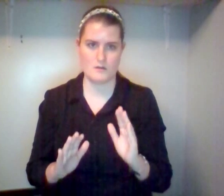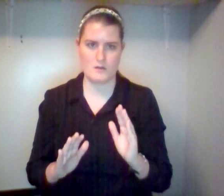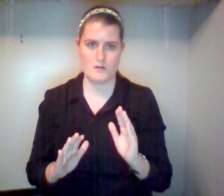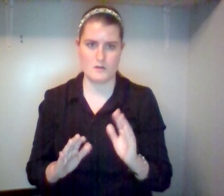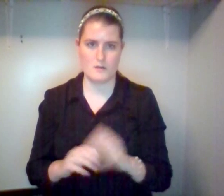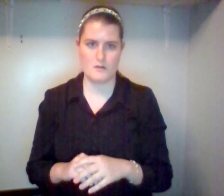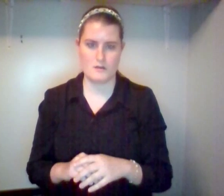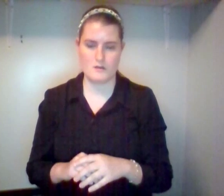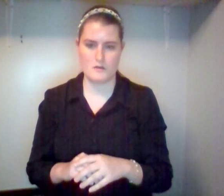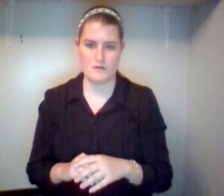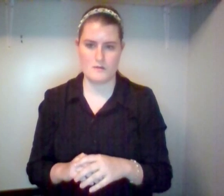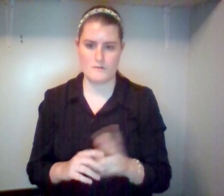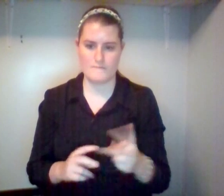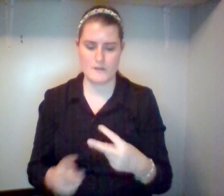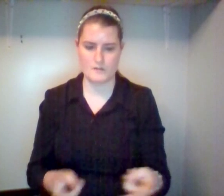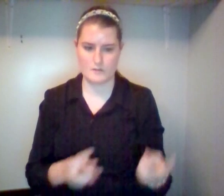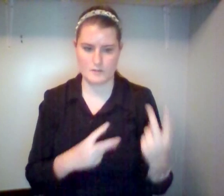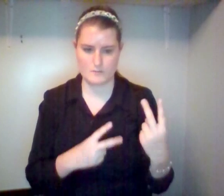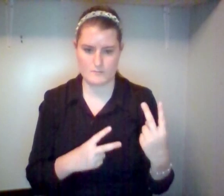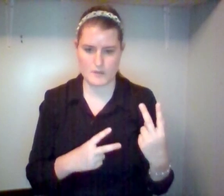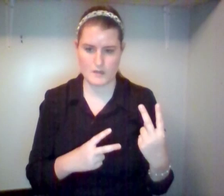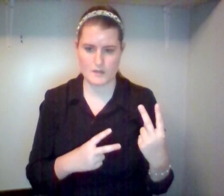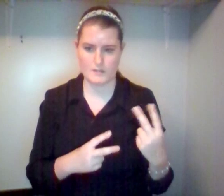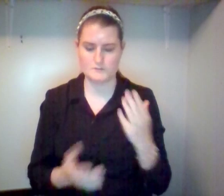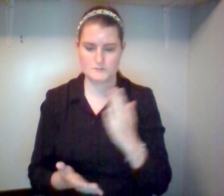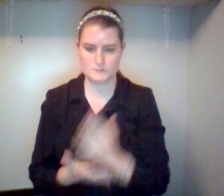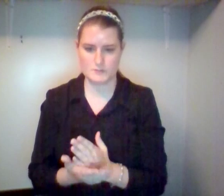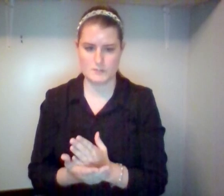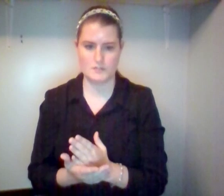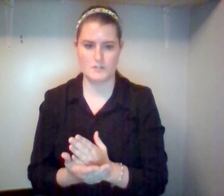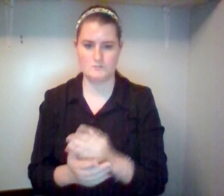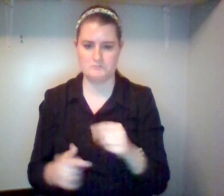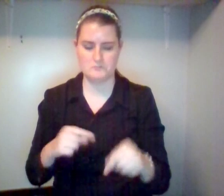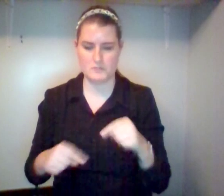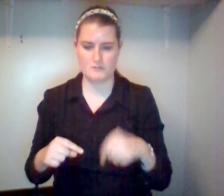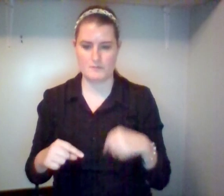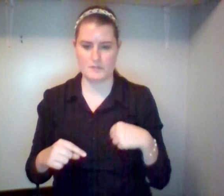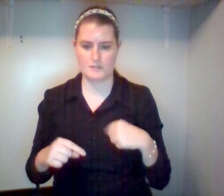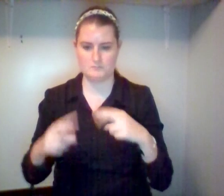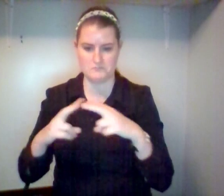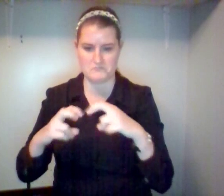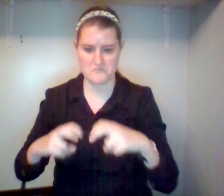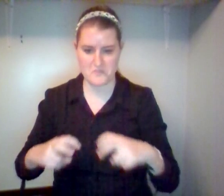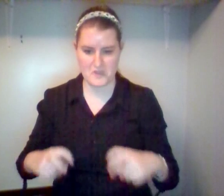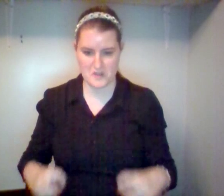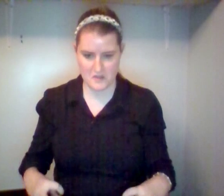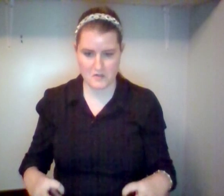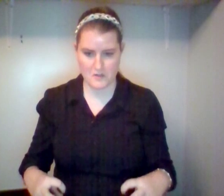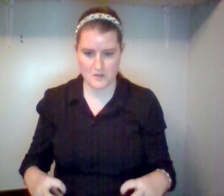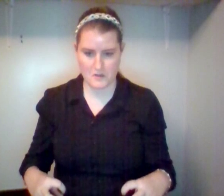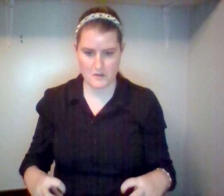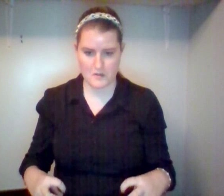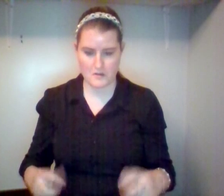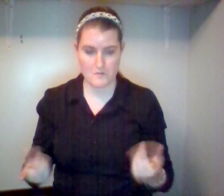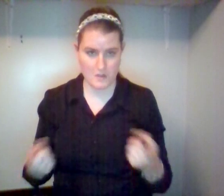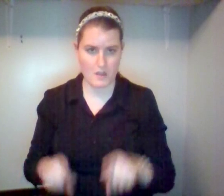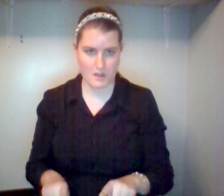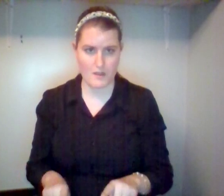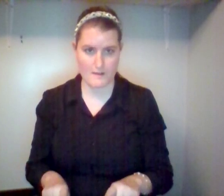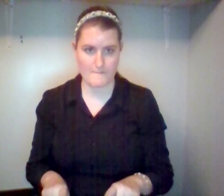glut yourself on the glory of God in any discovery you make in the Bible. Then, later, in the peace and the